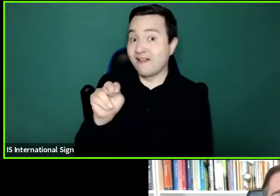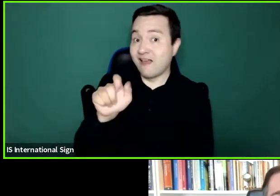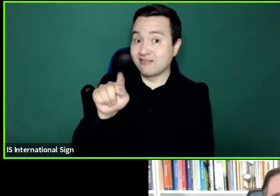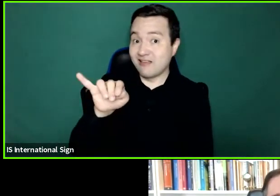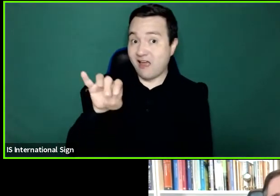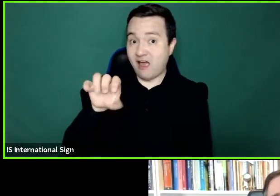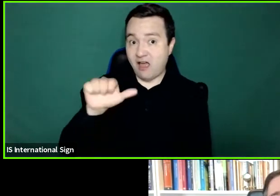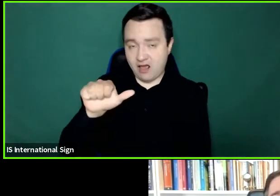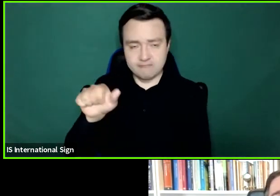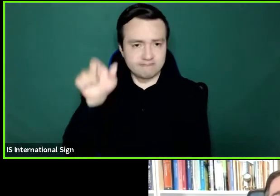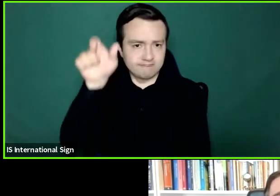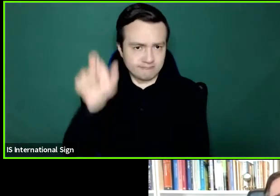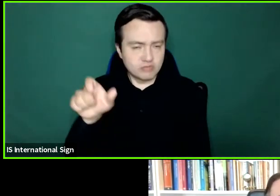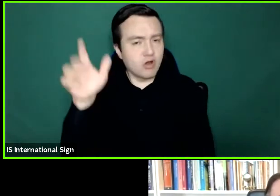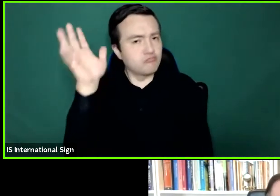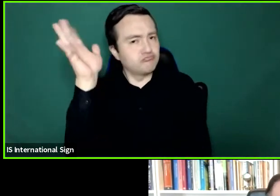evaluation.